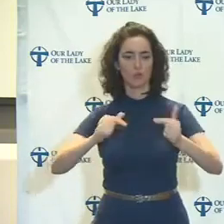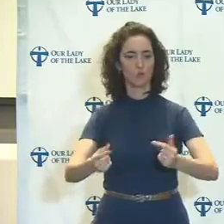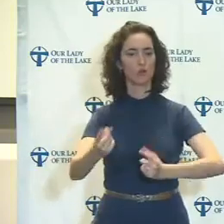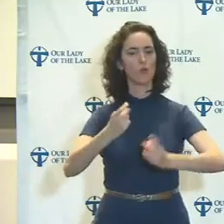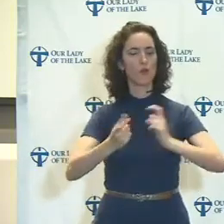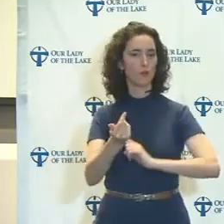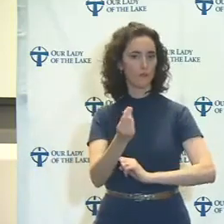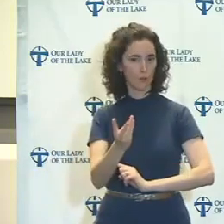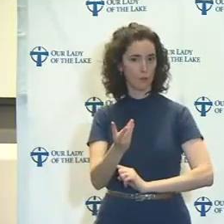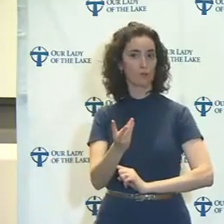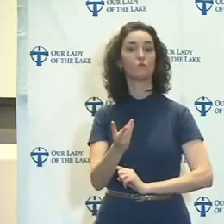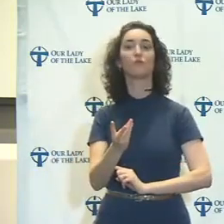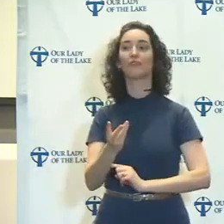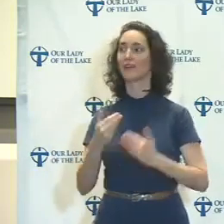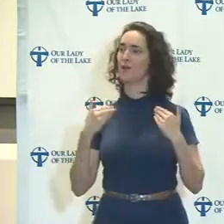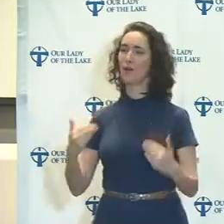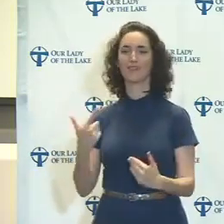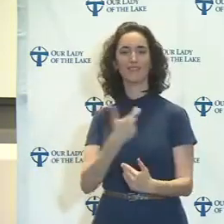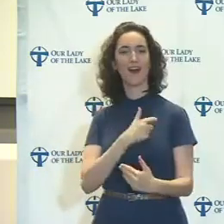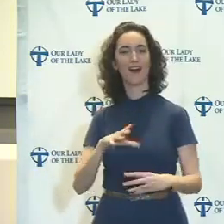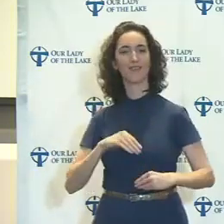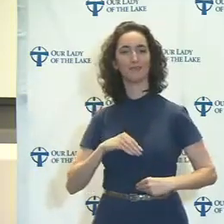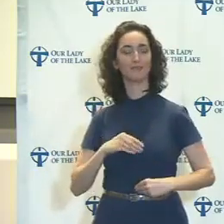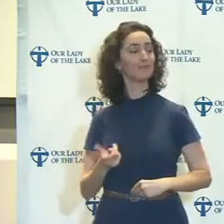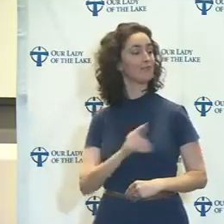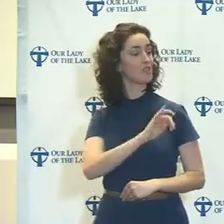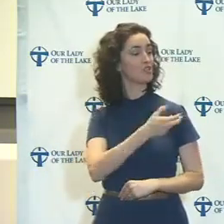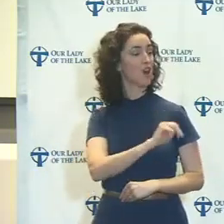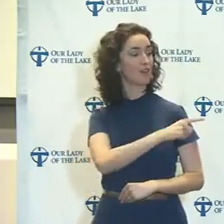and then get vaccinated. John?